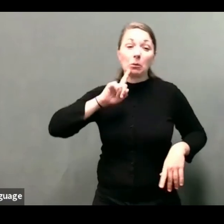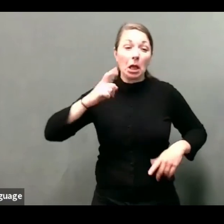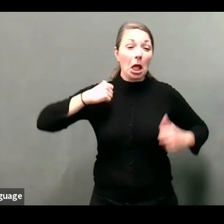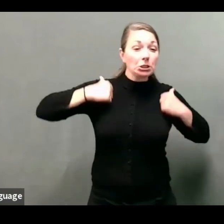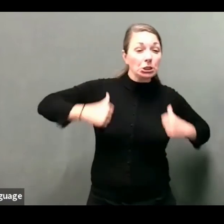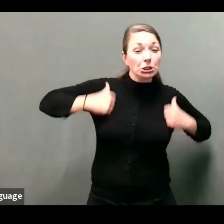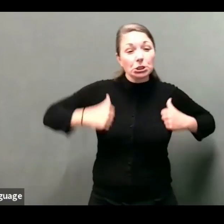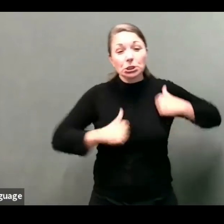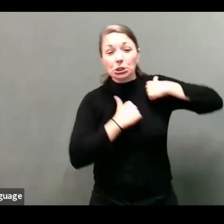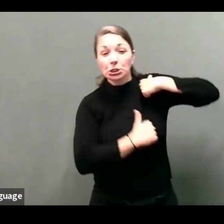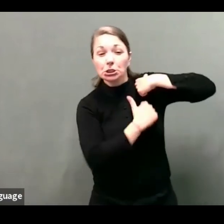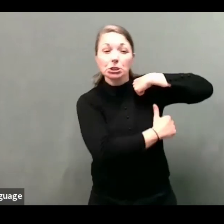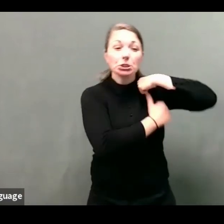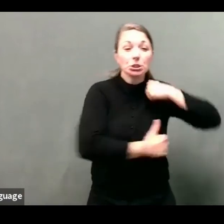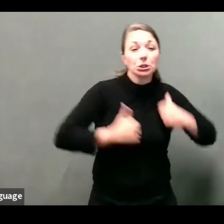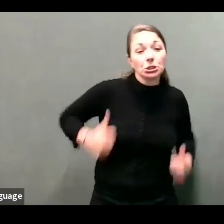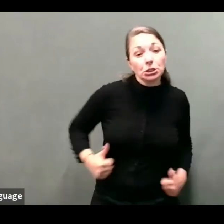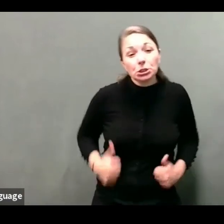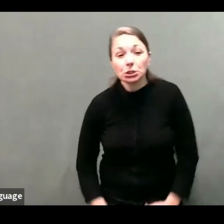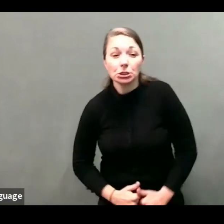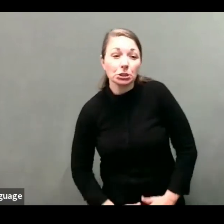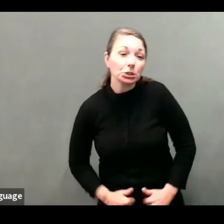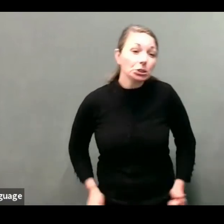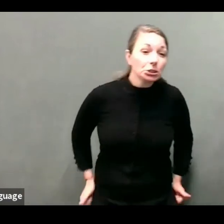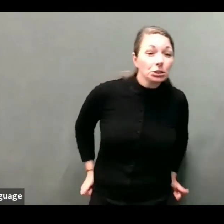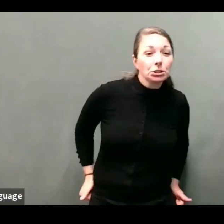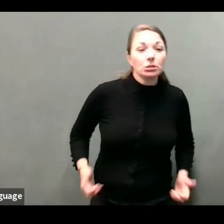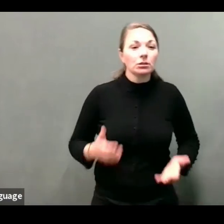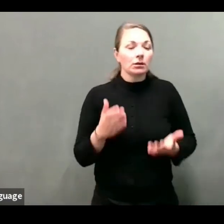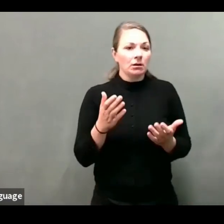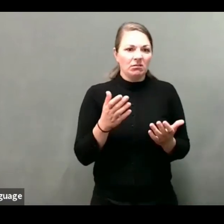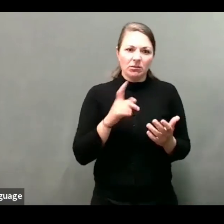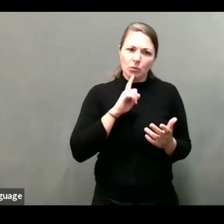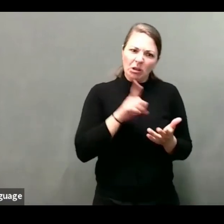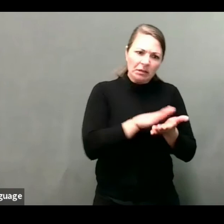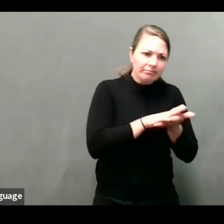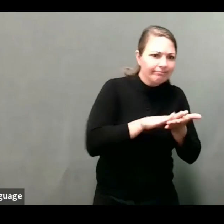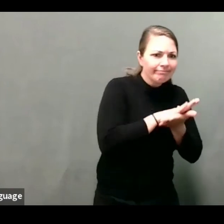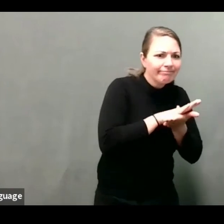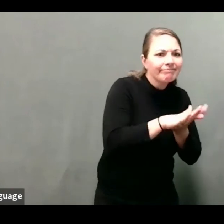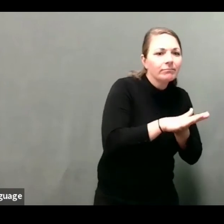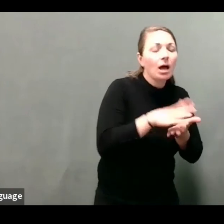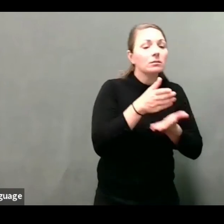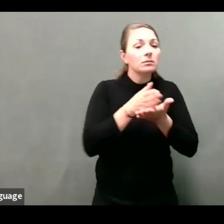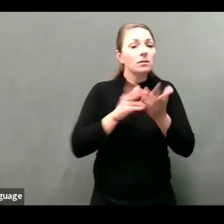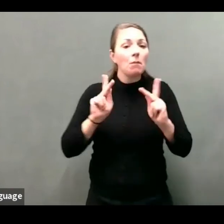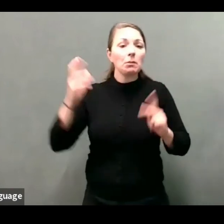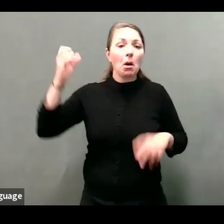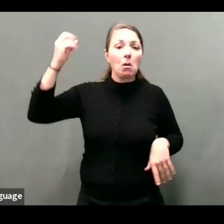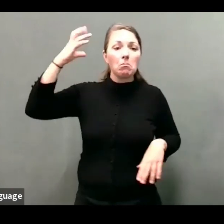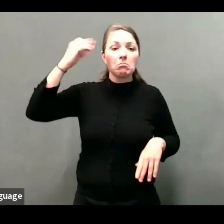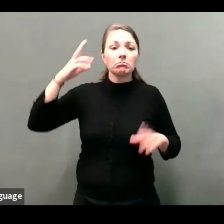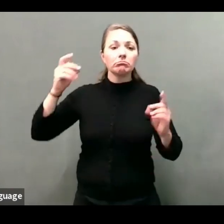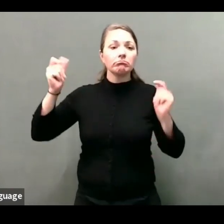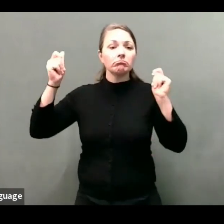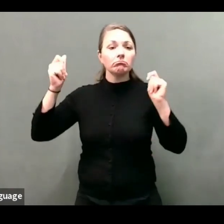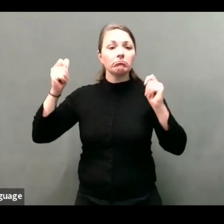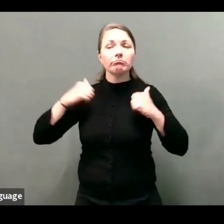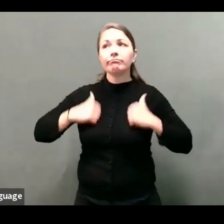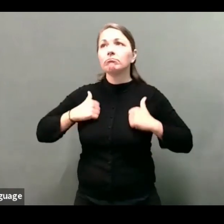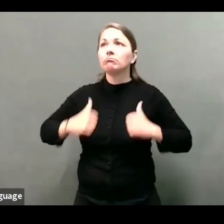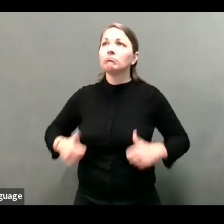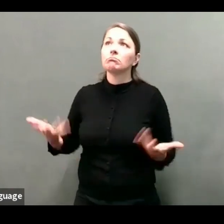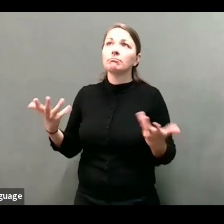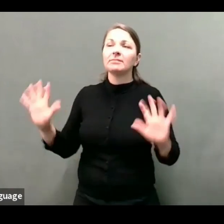Some people just kind of like rub a washcloth a few places. And again, that's going to look different in how that